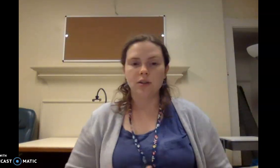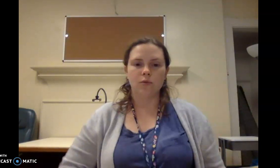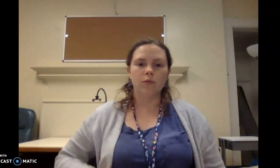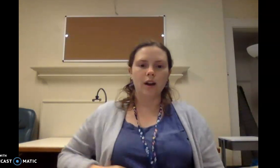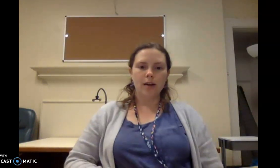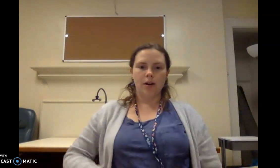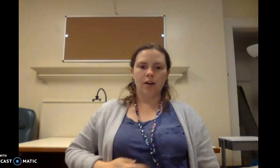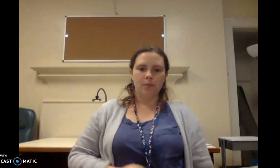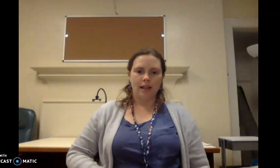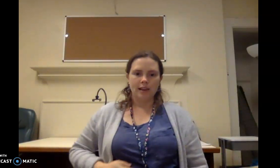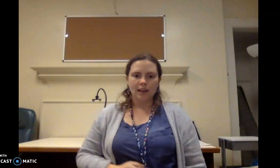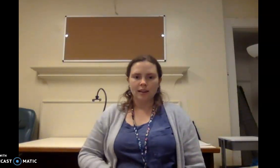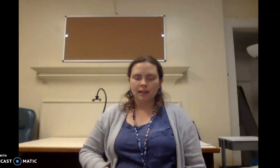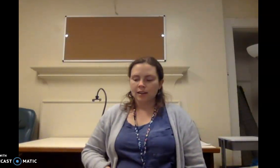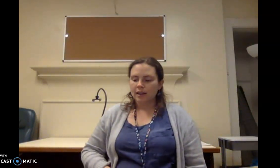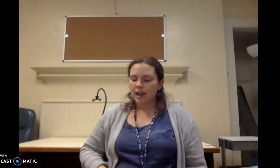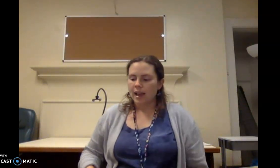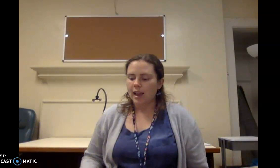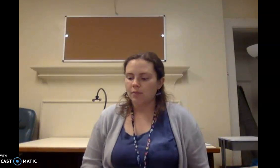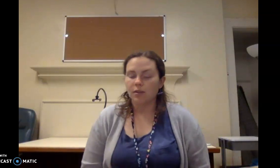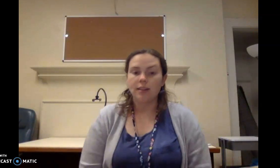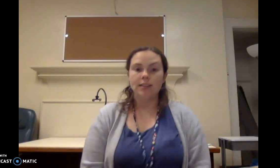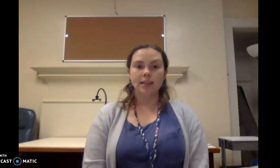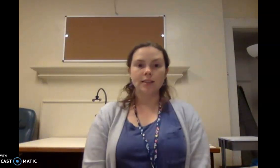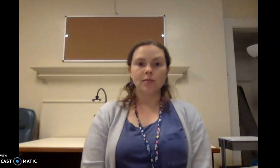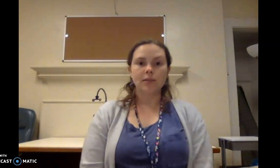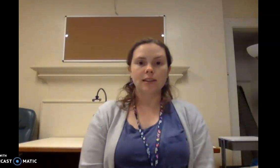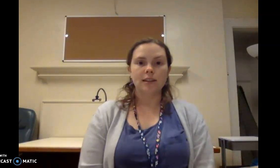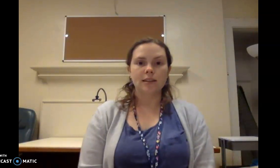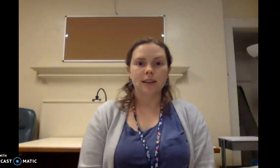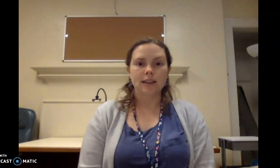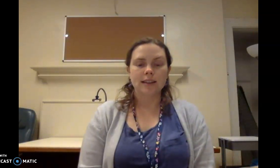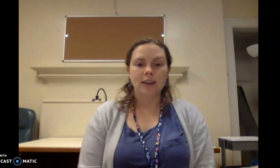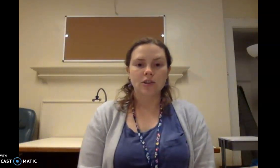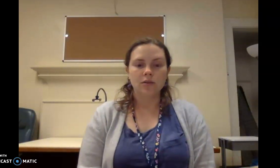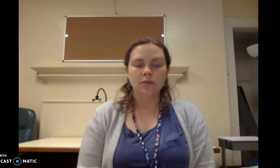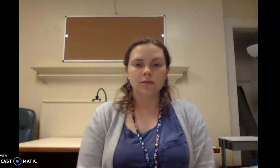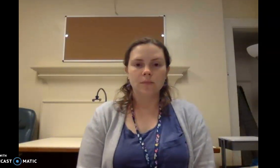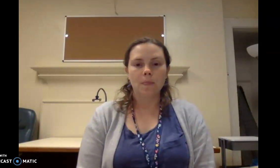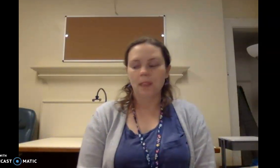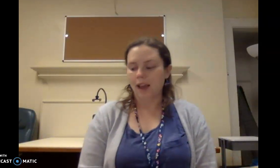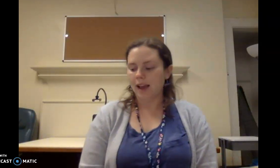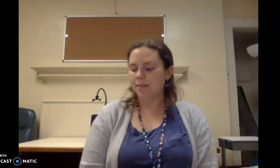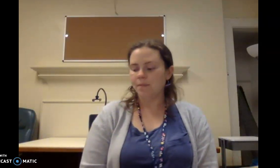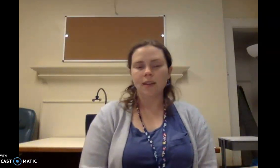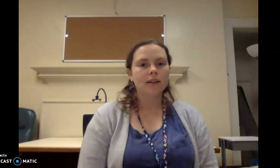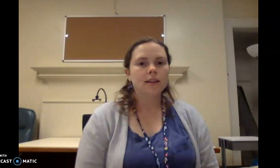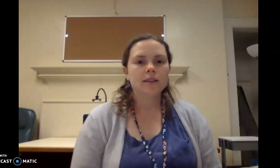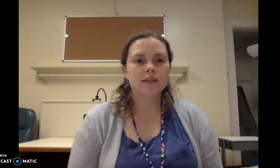to rub our belly. And we're going to sit so still like a statue. Okay?